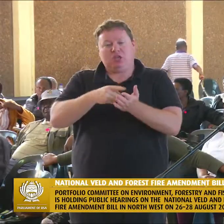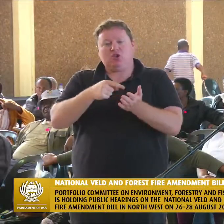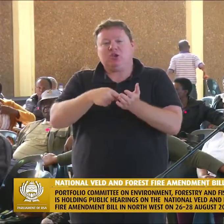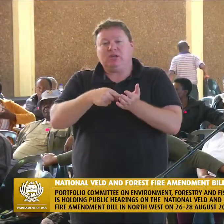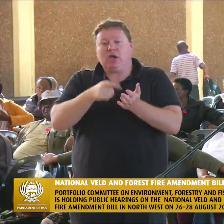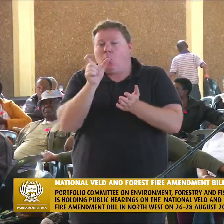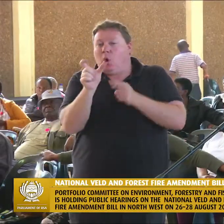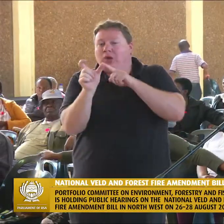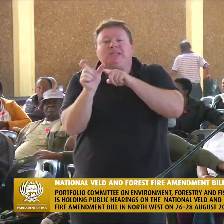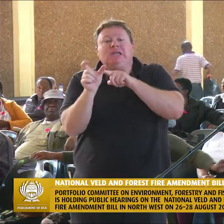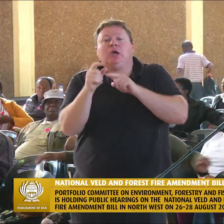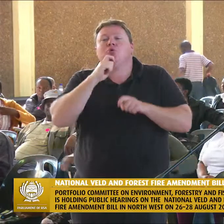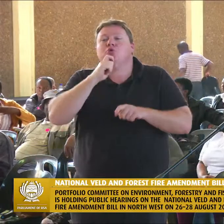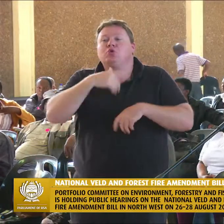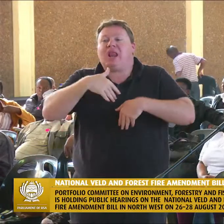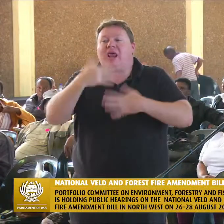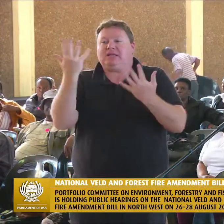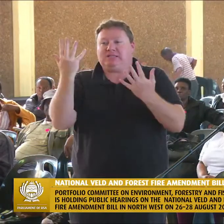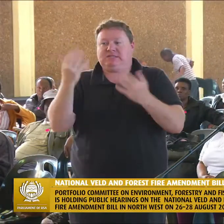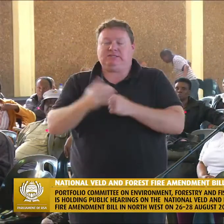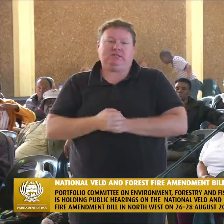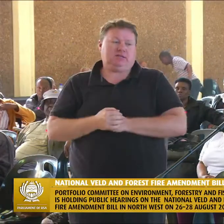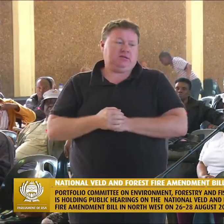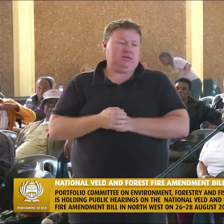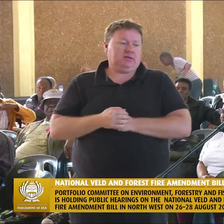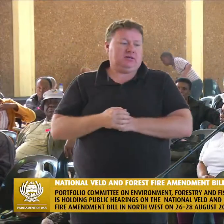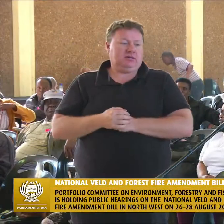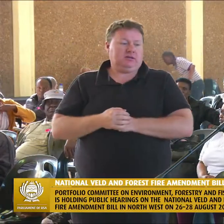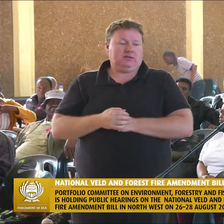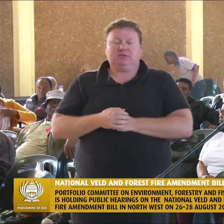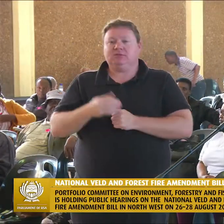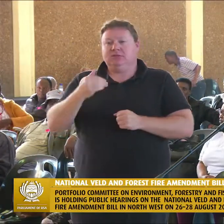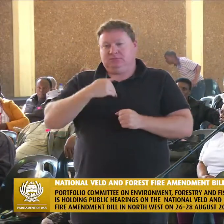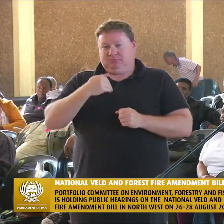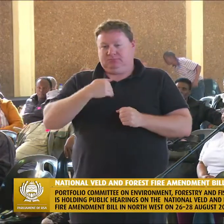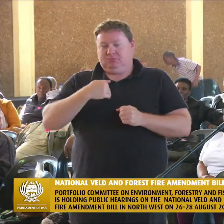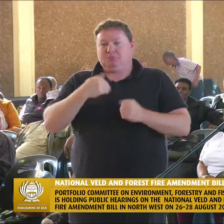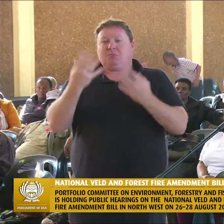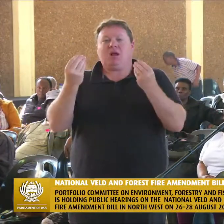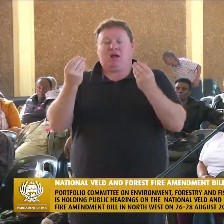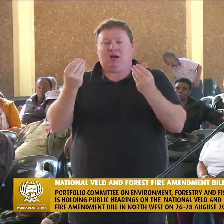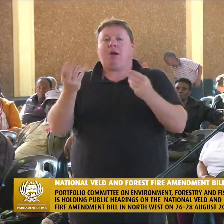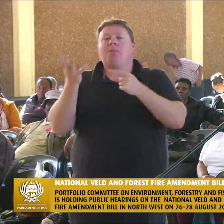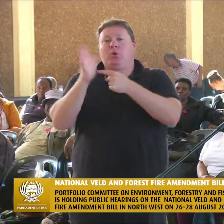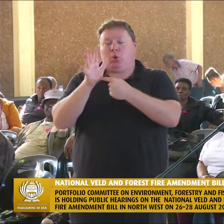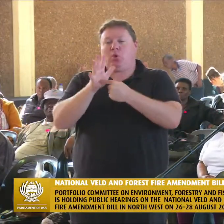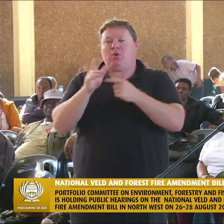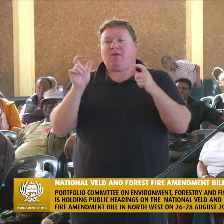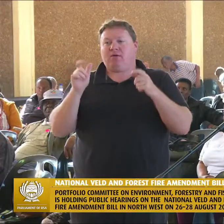mr chairman i'm going to say a number here and it's a big number